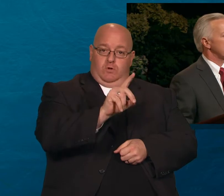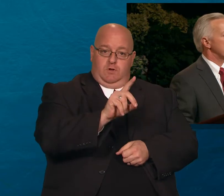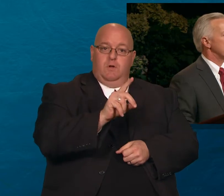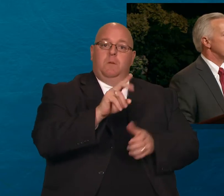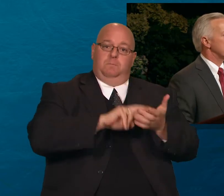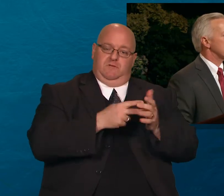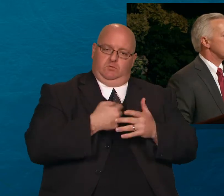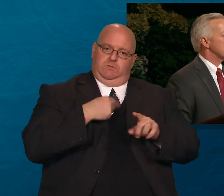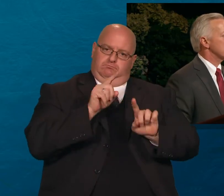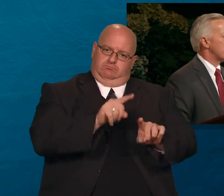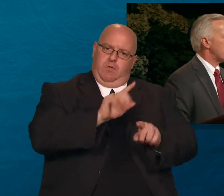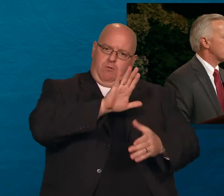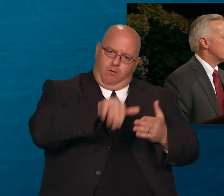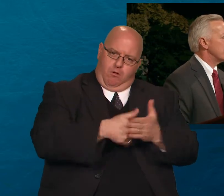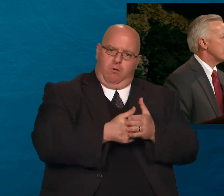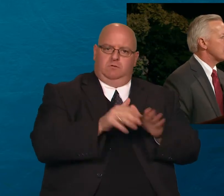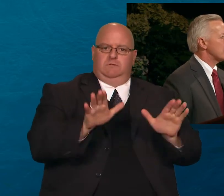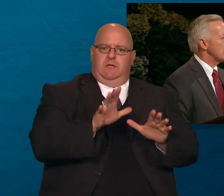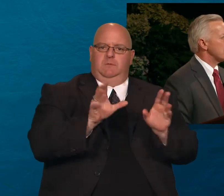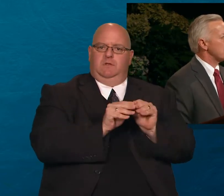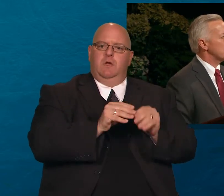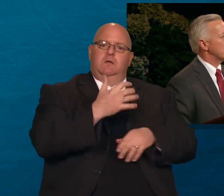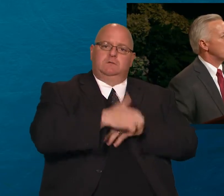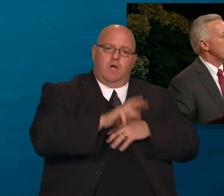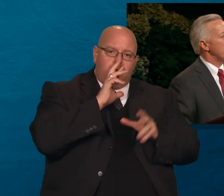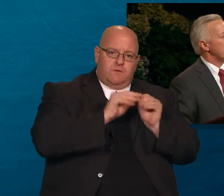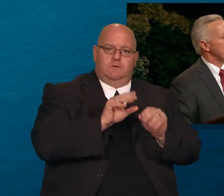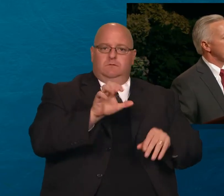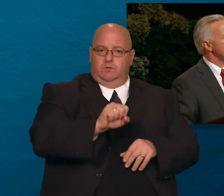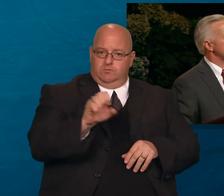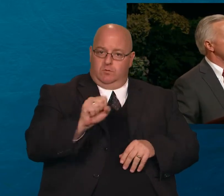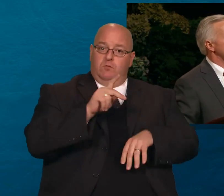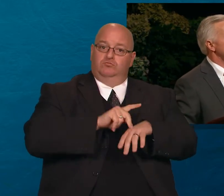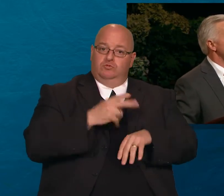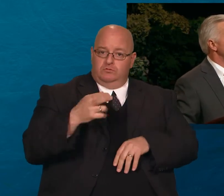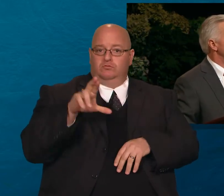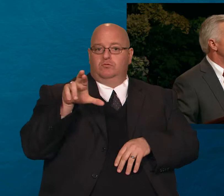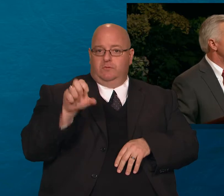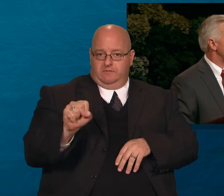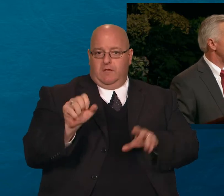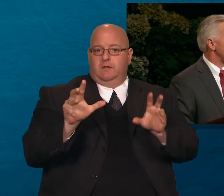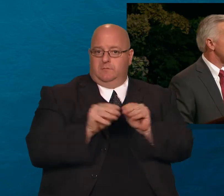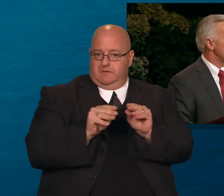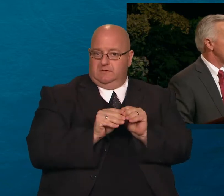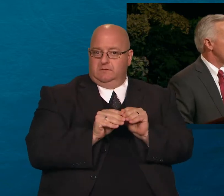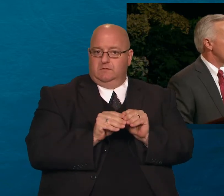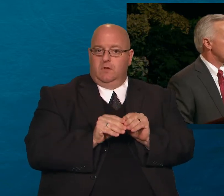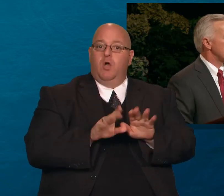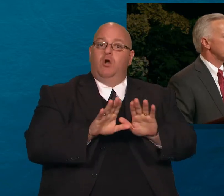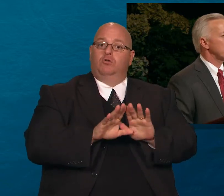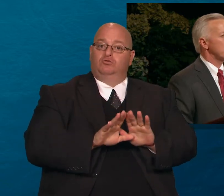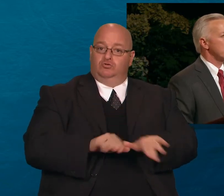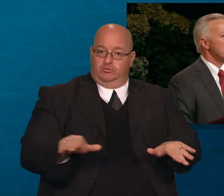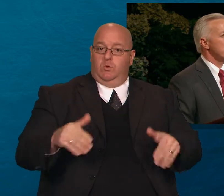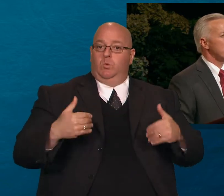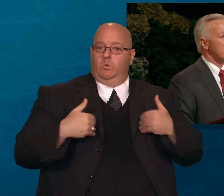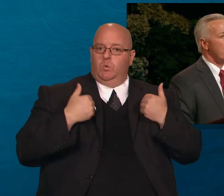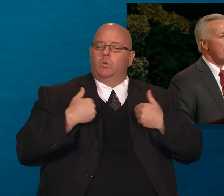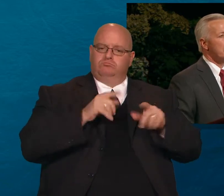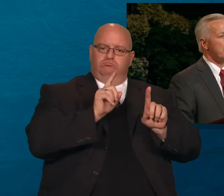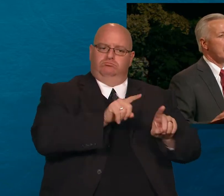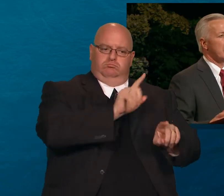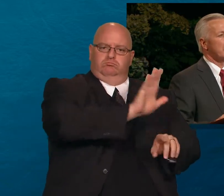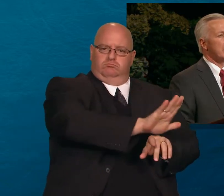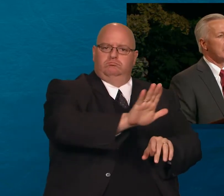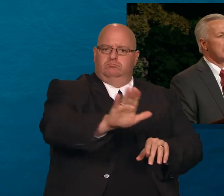of our Sunday meetings, sacrament meetings, Sunday school, and priesthood or Relief Society meetings. Our children and youth attend